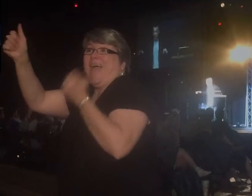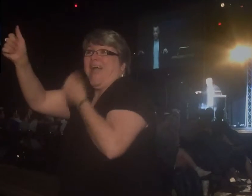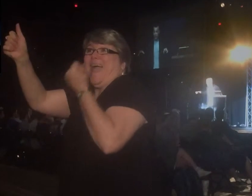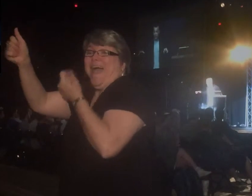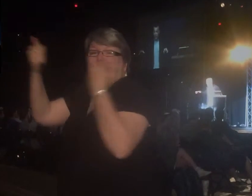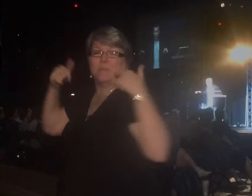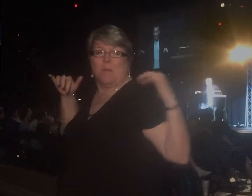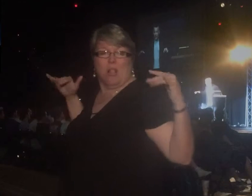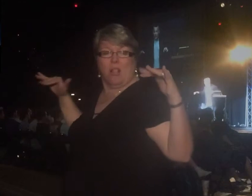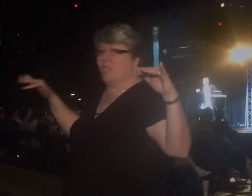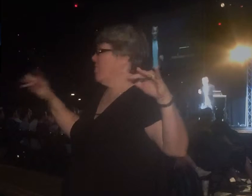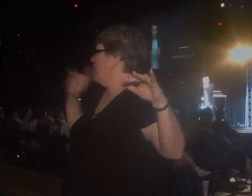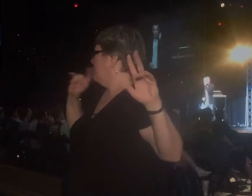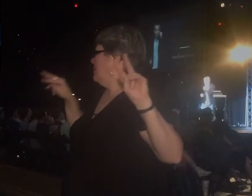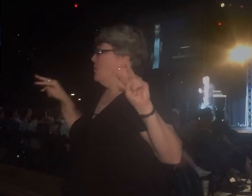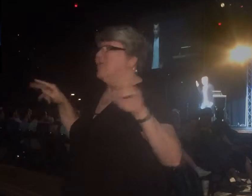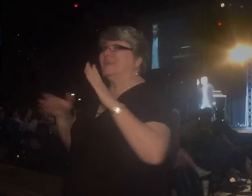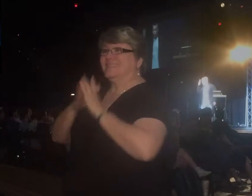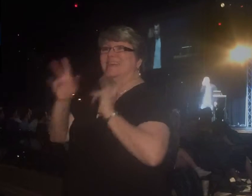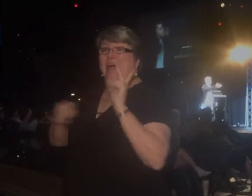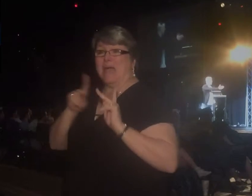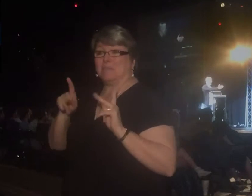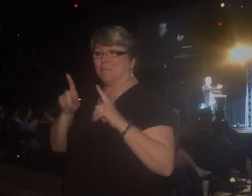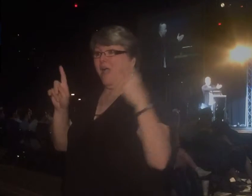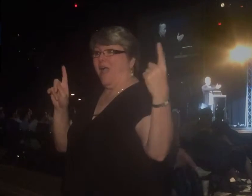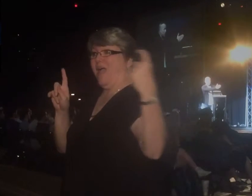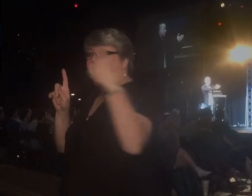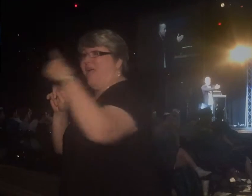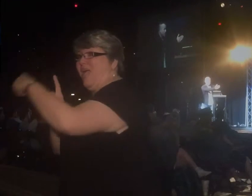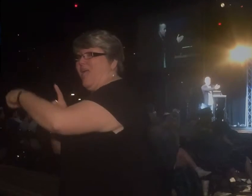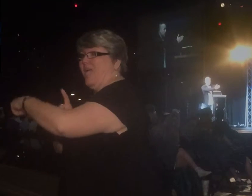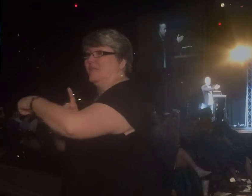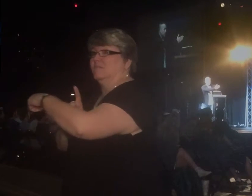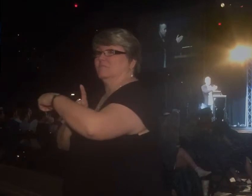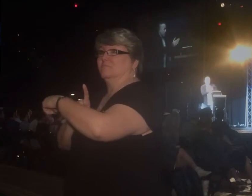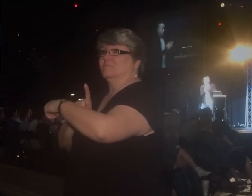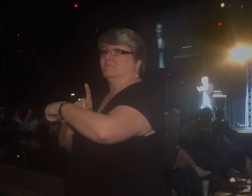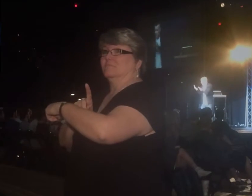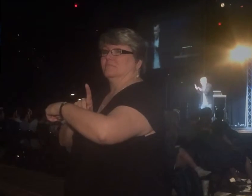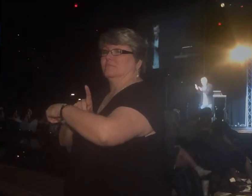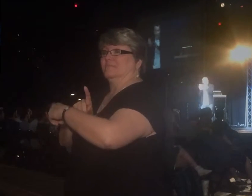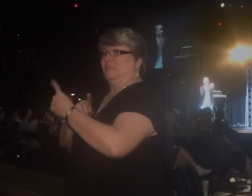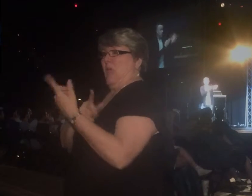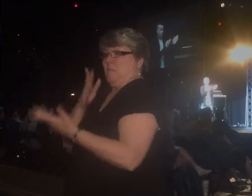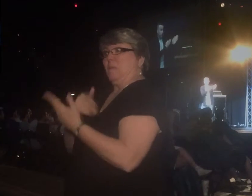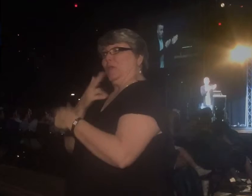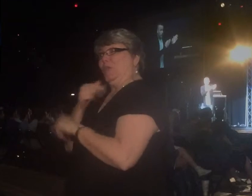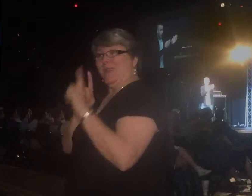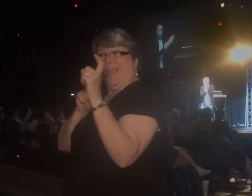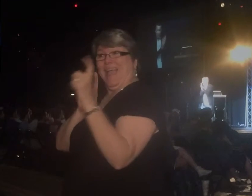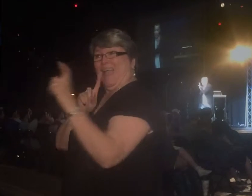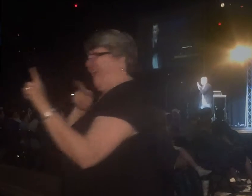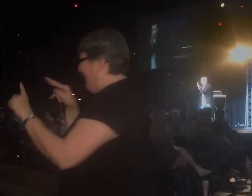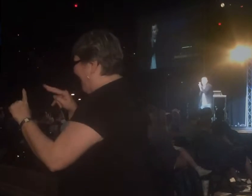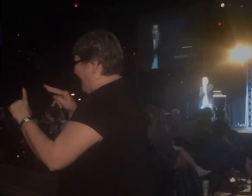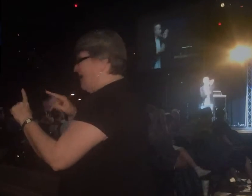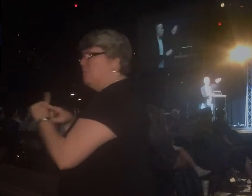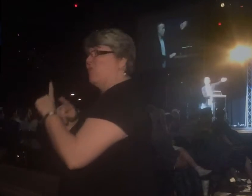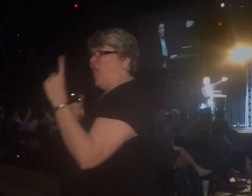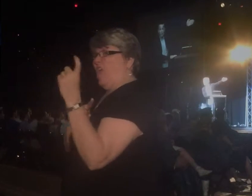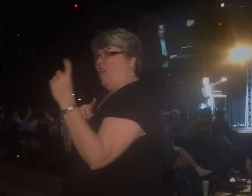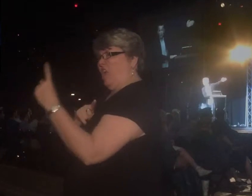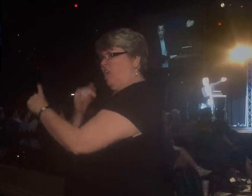gonna be around. And some people are gonna cross my path right in front of me, and they might be cute, but they're